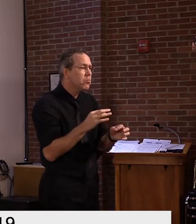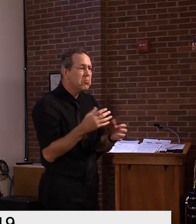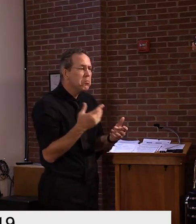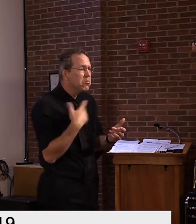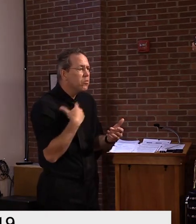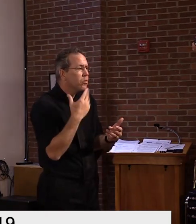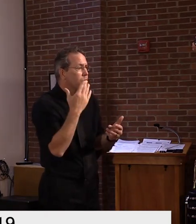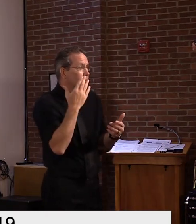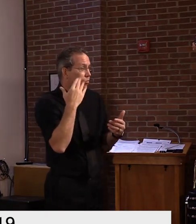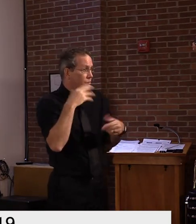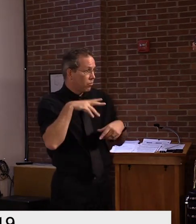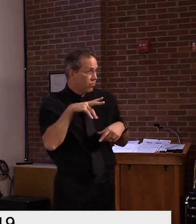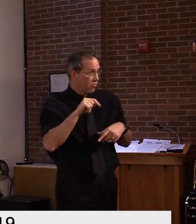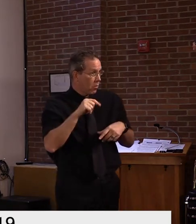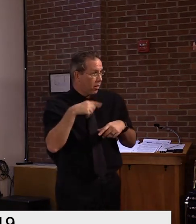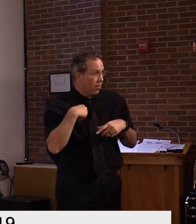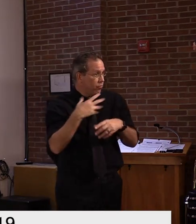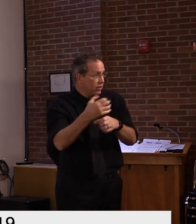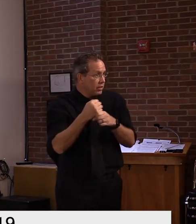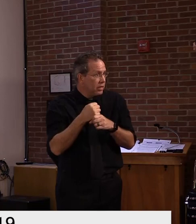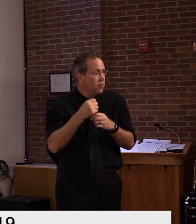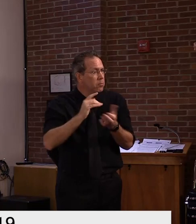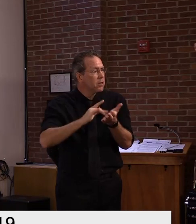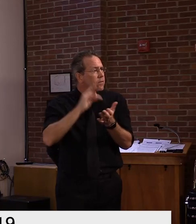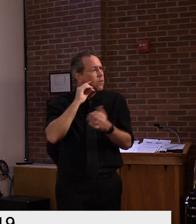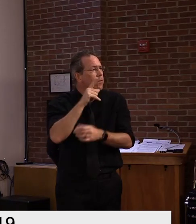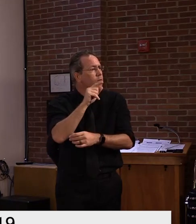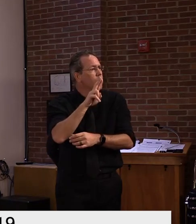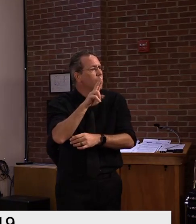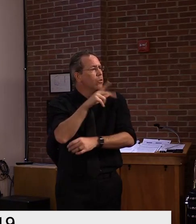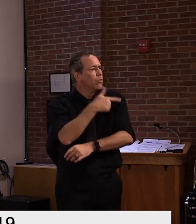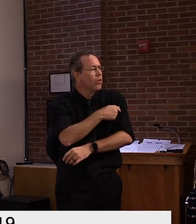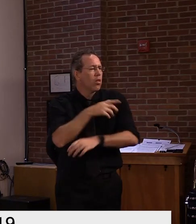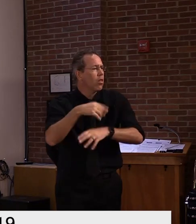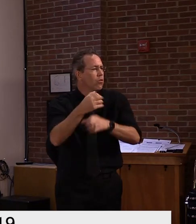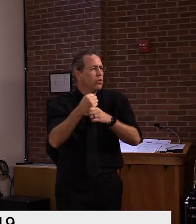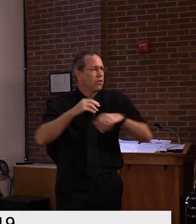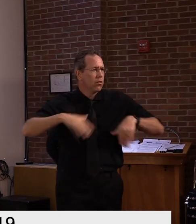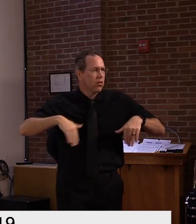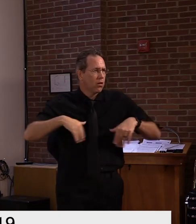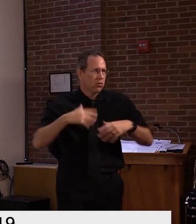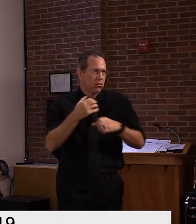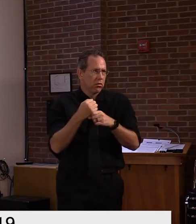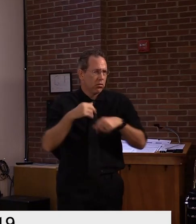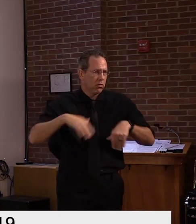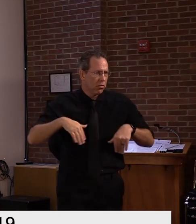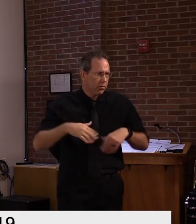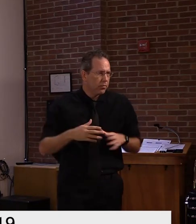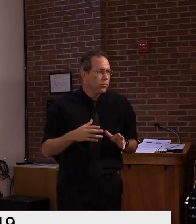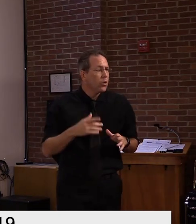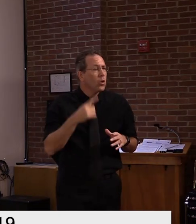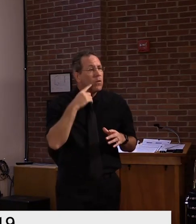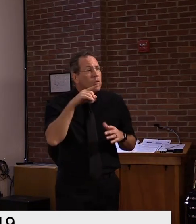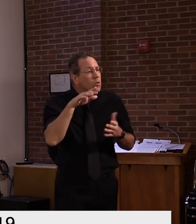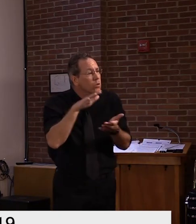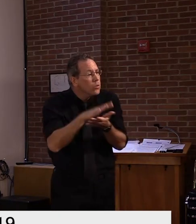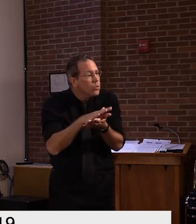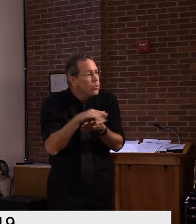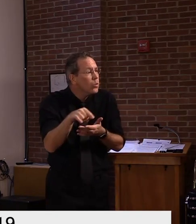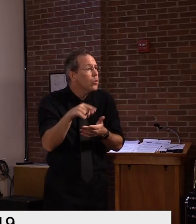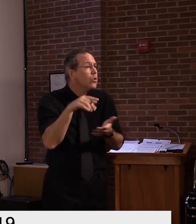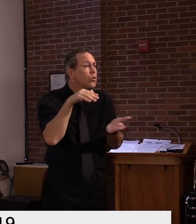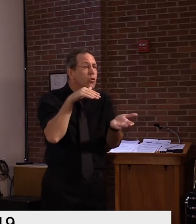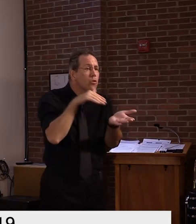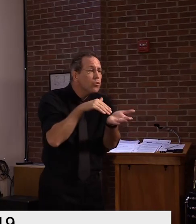but people are eagerly awaiting. And at the levels of schools, at the levels of healthcare system, at the levels